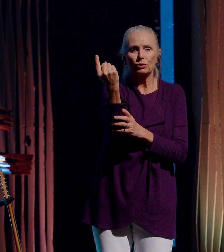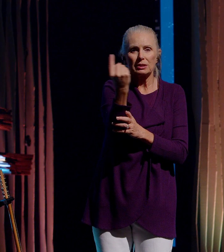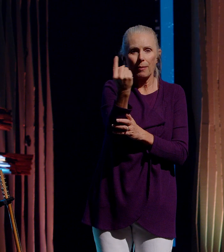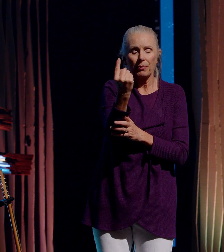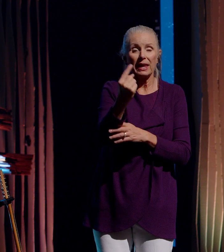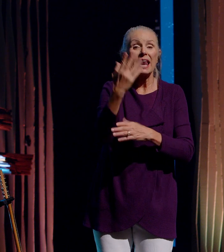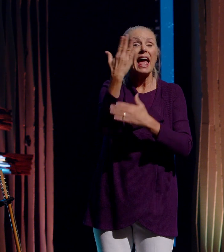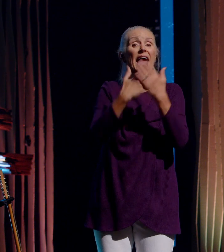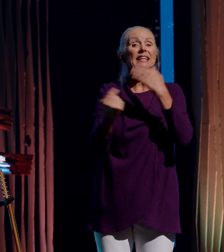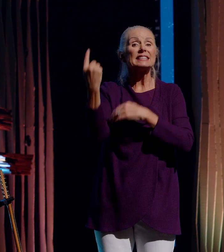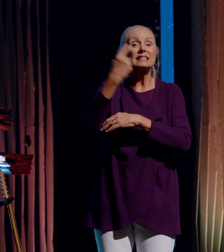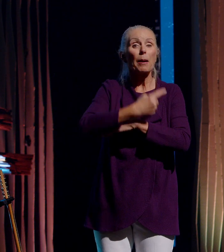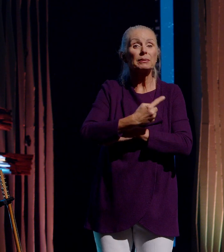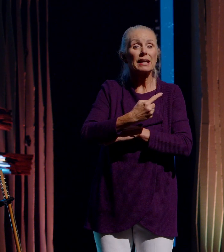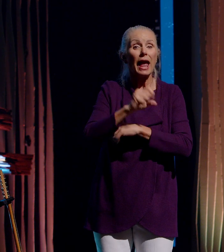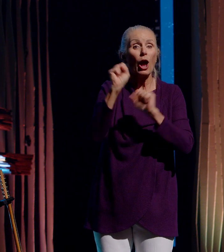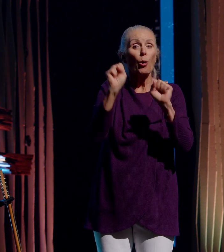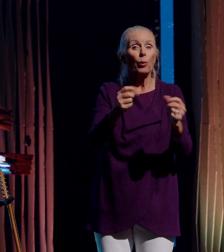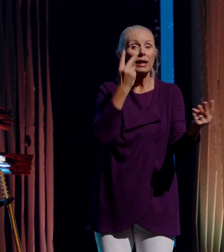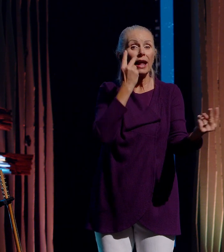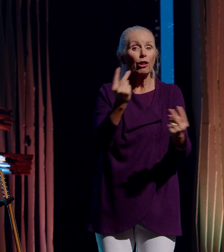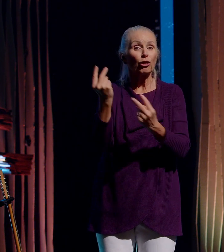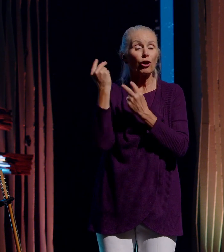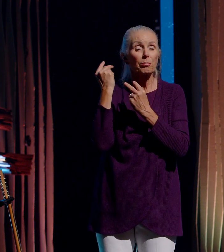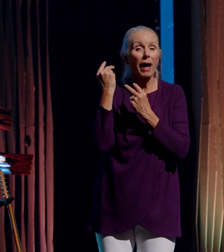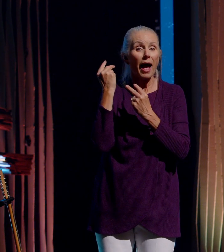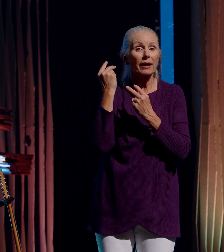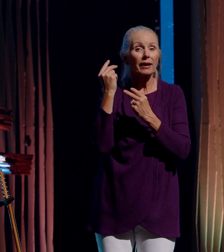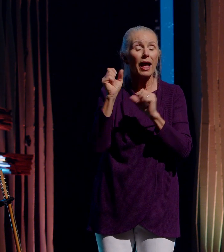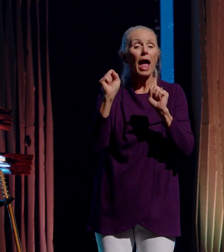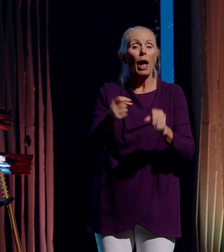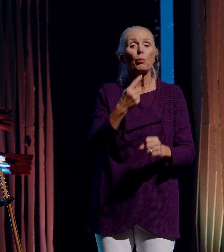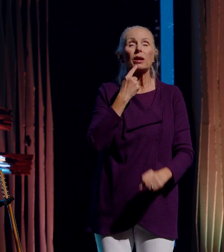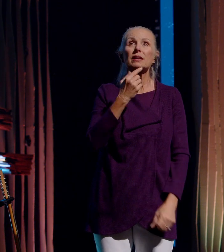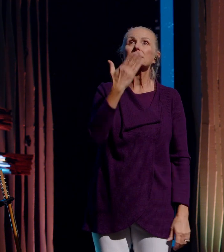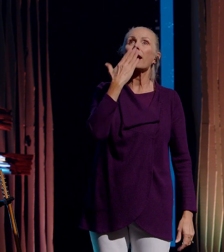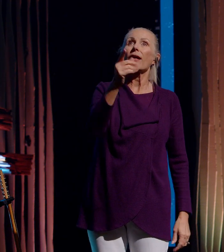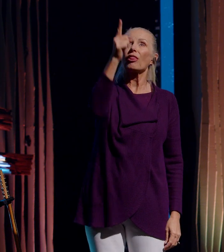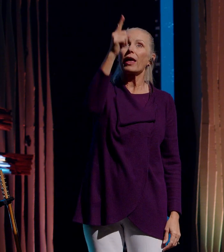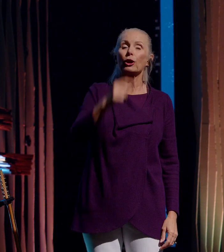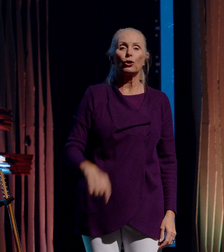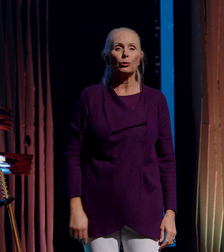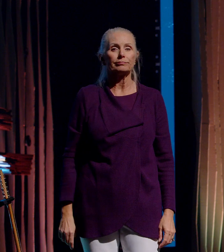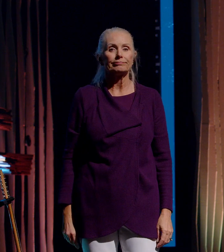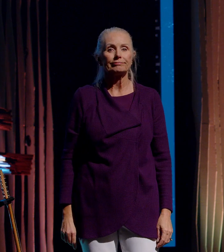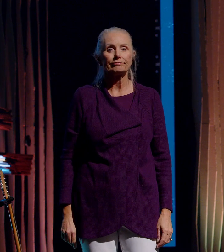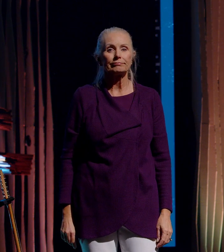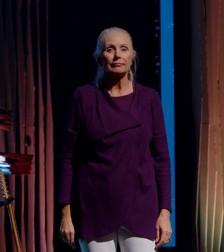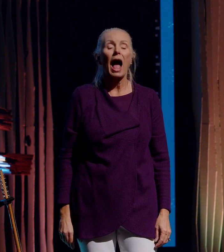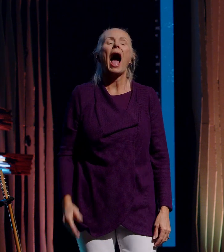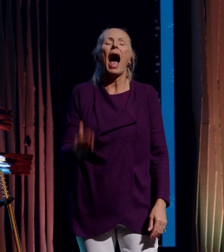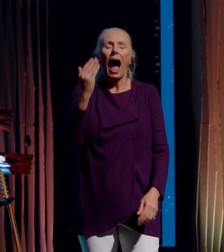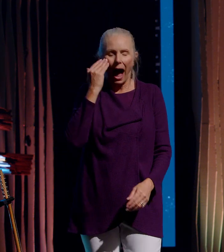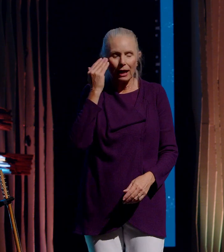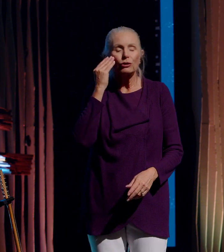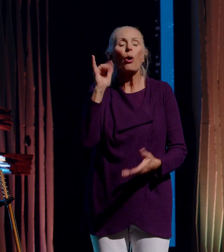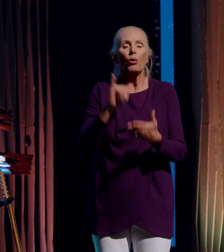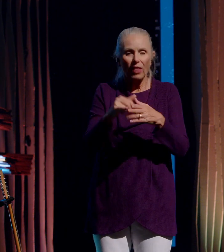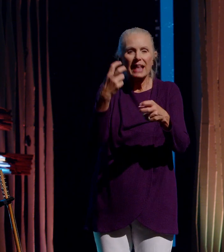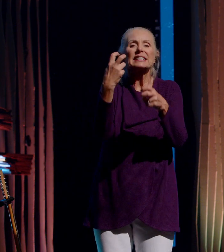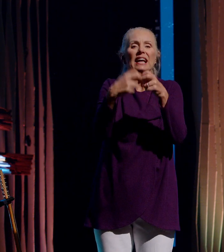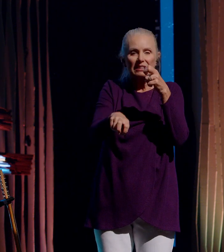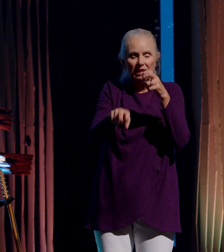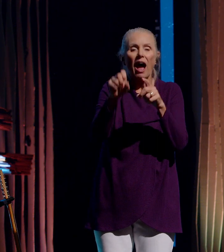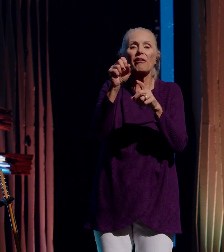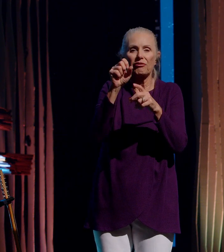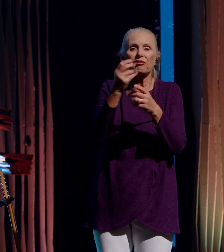be able to look back on and say, God, thank you. And I know that that's a hard idea to really accept because there's a lot of messed